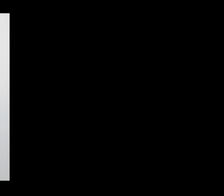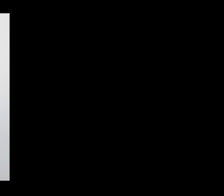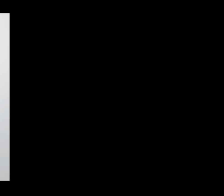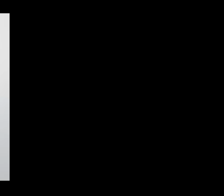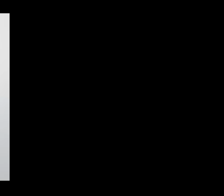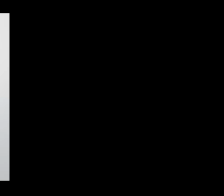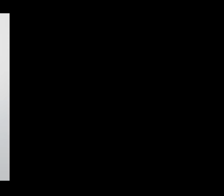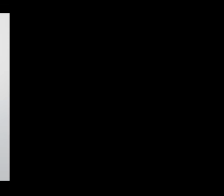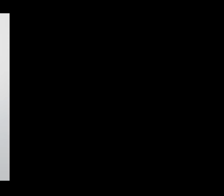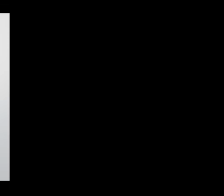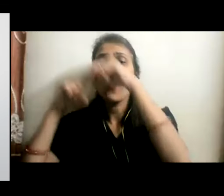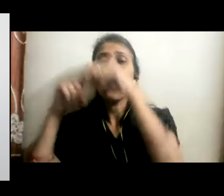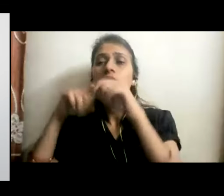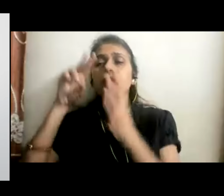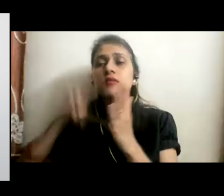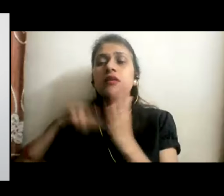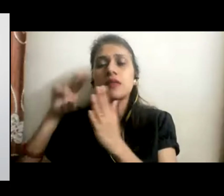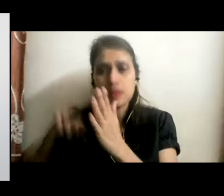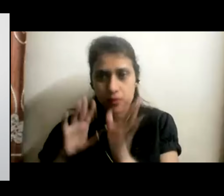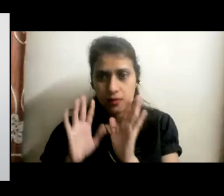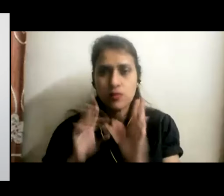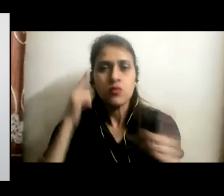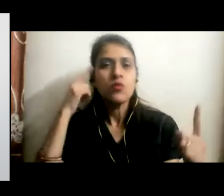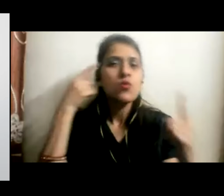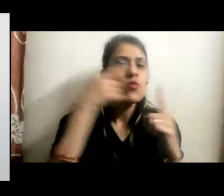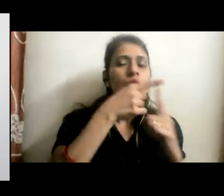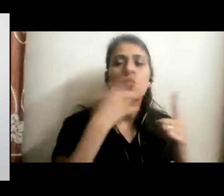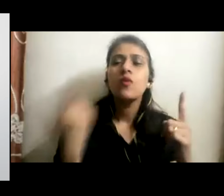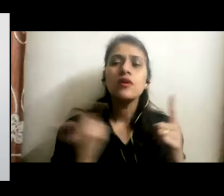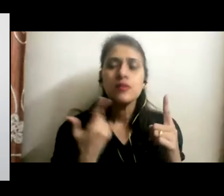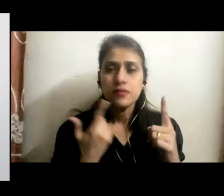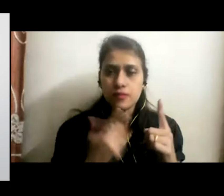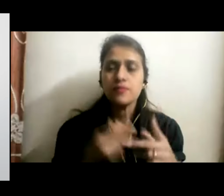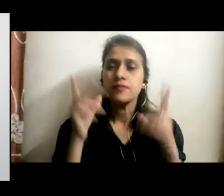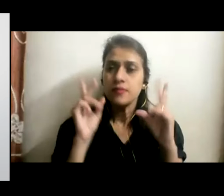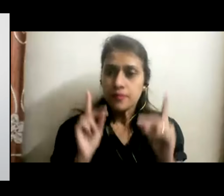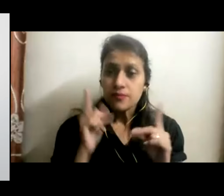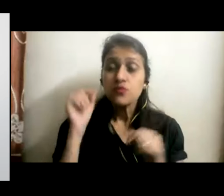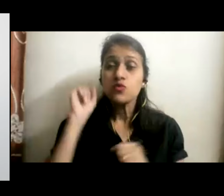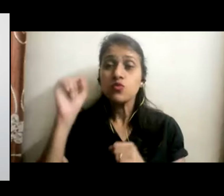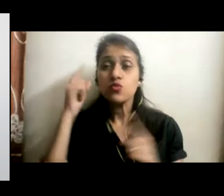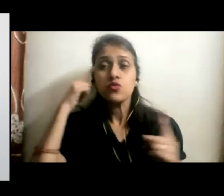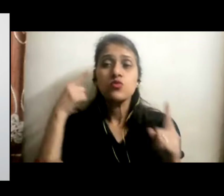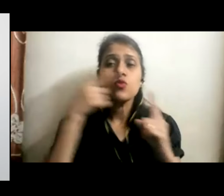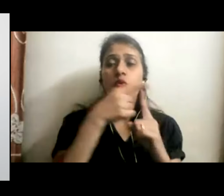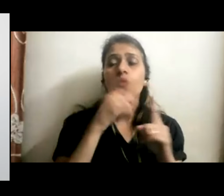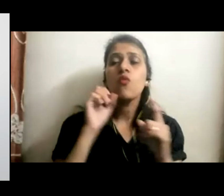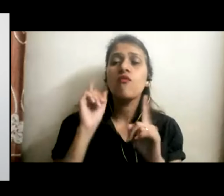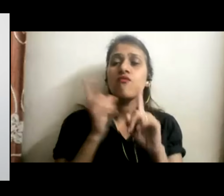From a qualitative study, what your objectives are. Again, what your objectives are, that would define